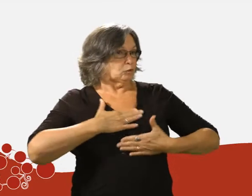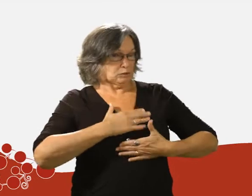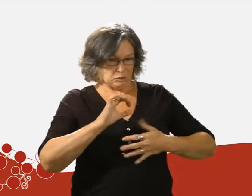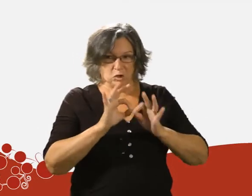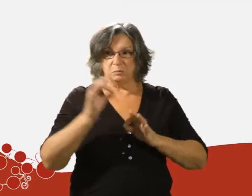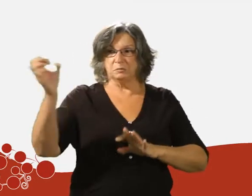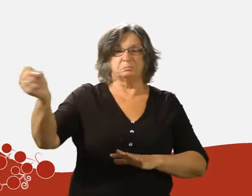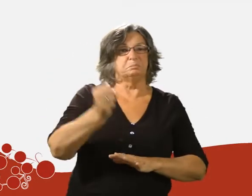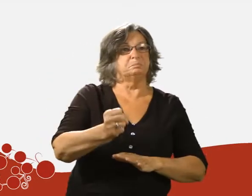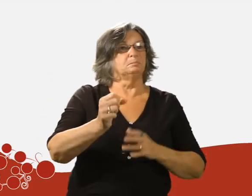and weddings.